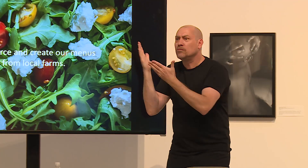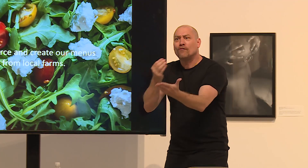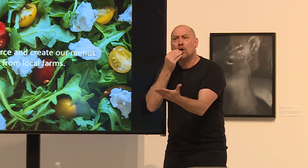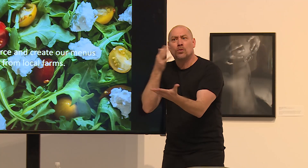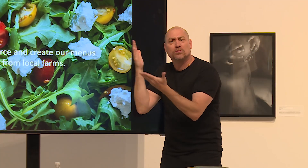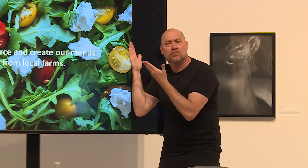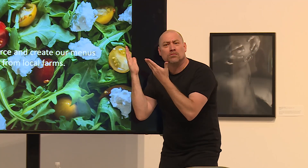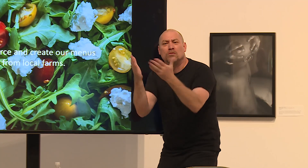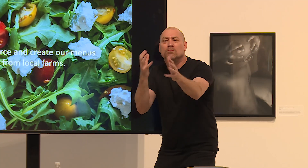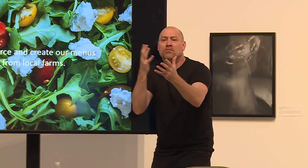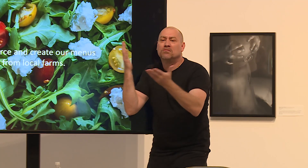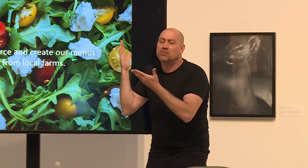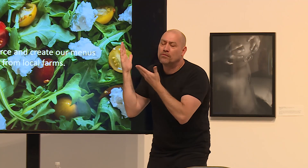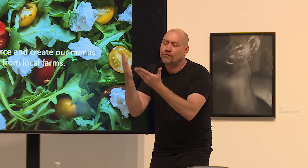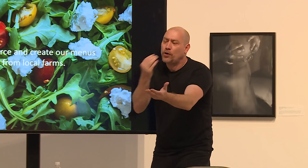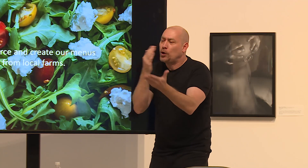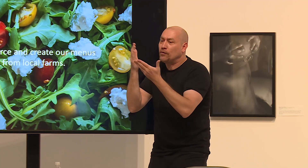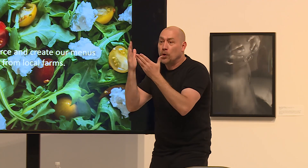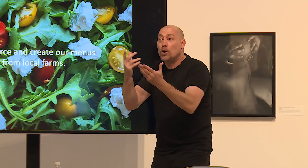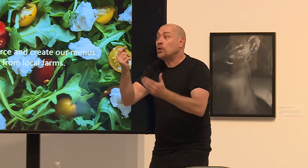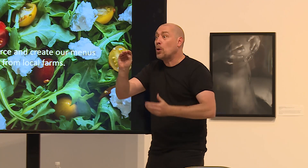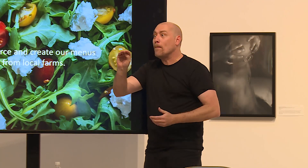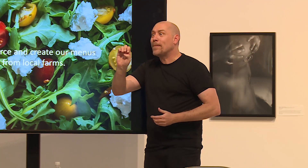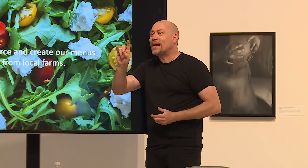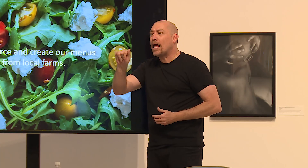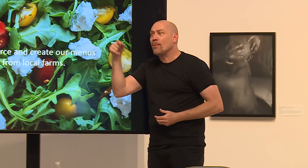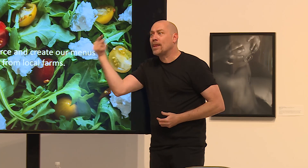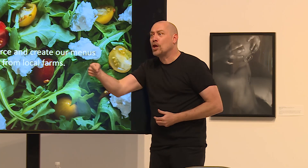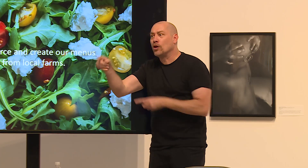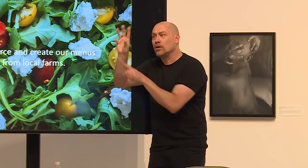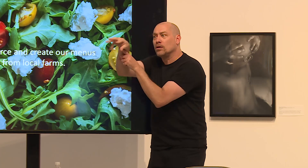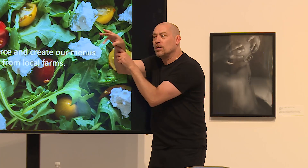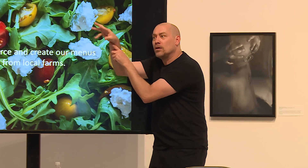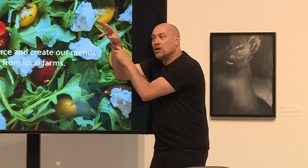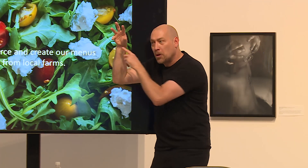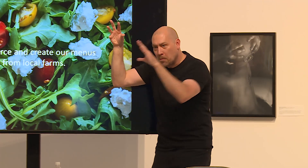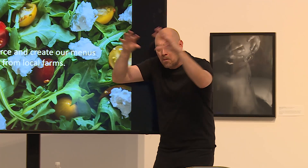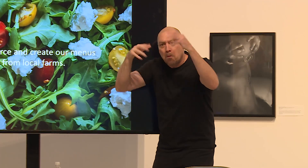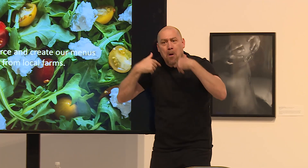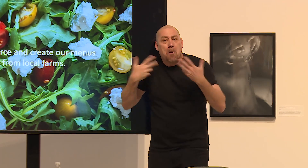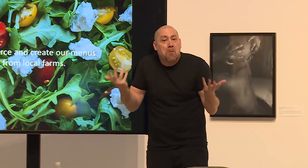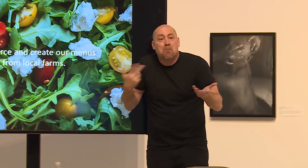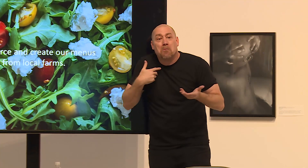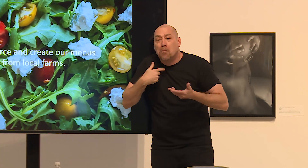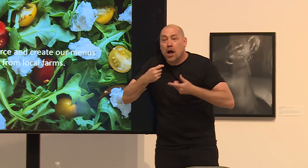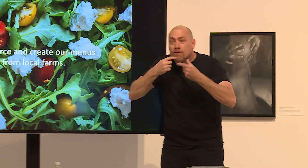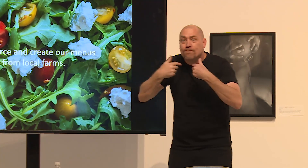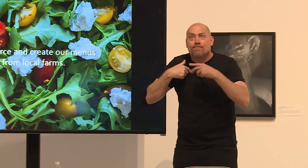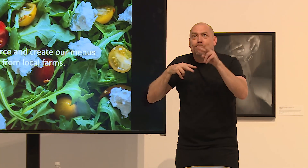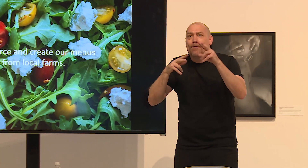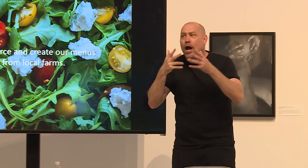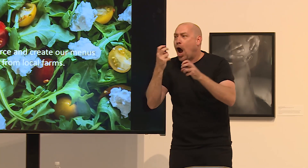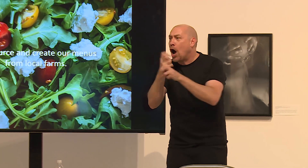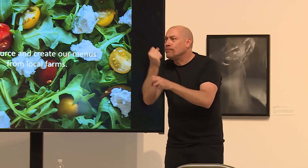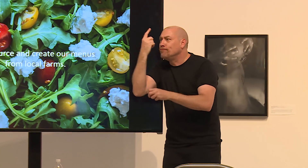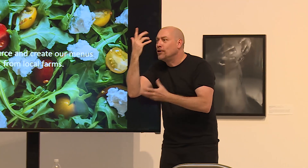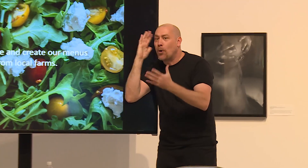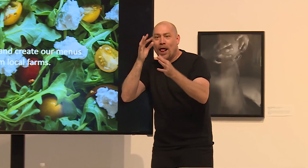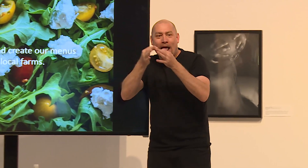They kept bringing out the food. The media was all there as well, so it's hard to understand what's going